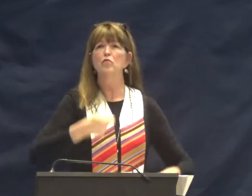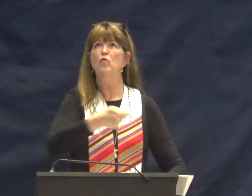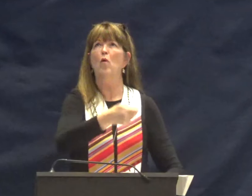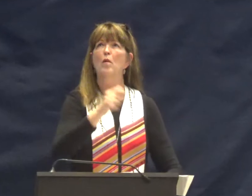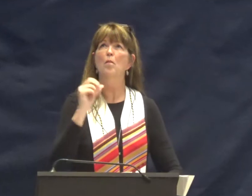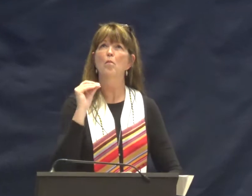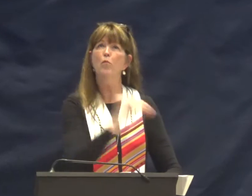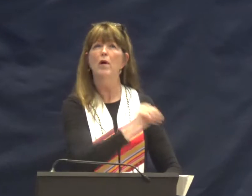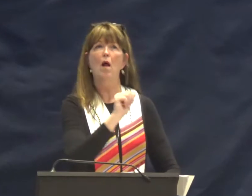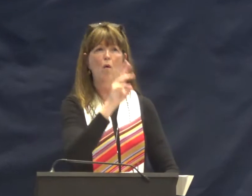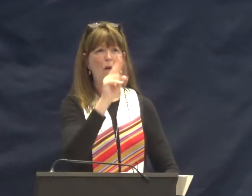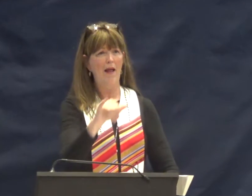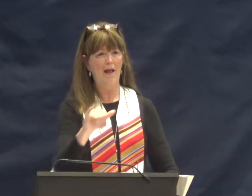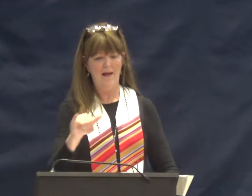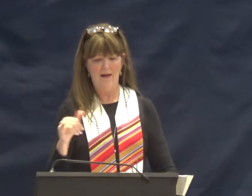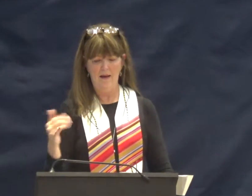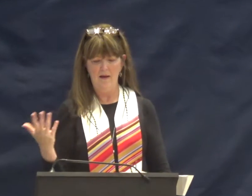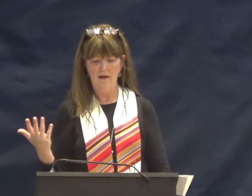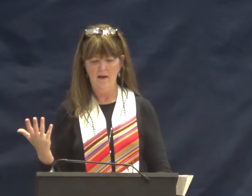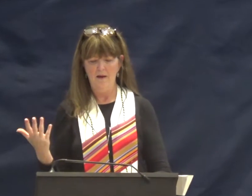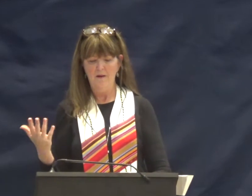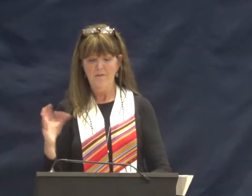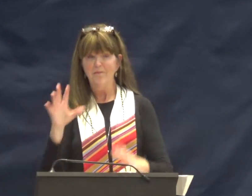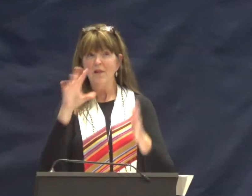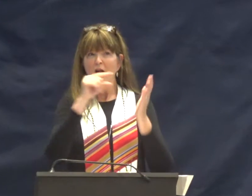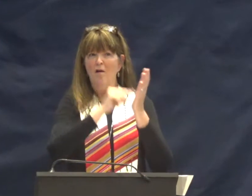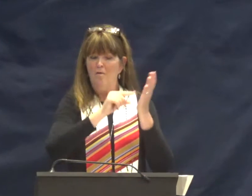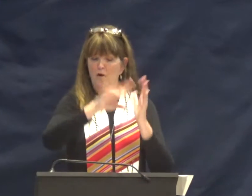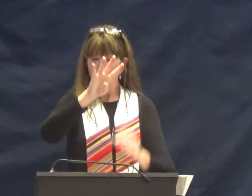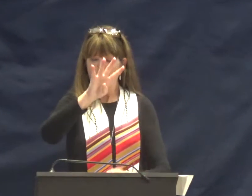But you told disciples to sheathe their swords and put them away.